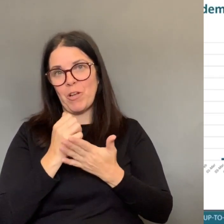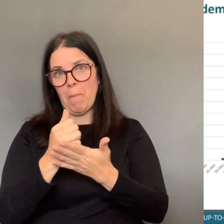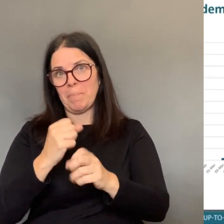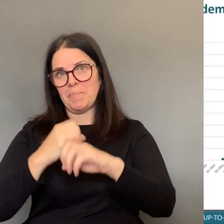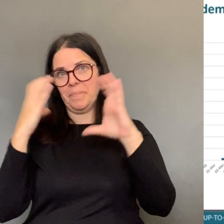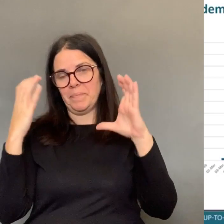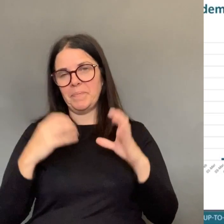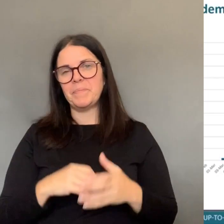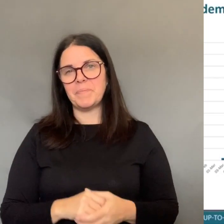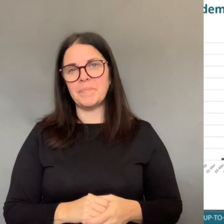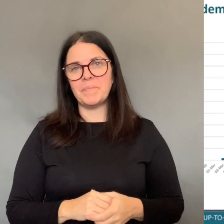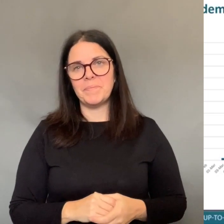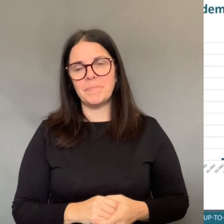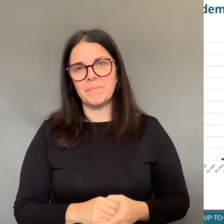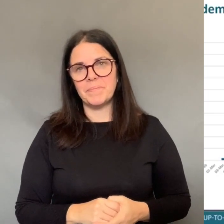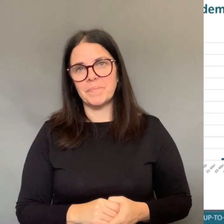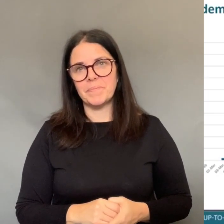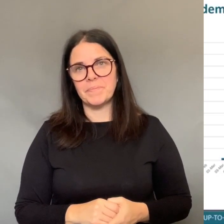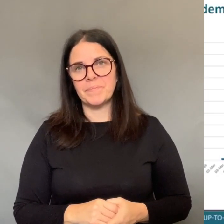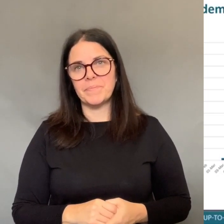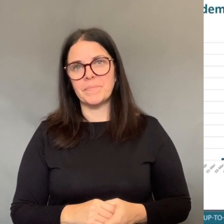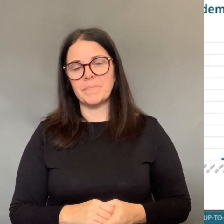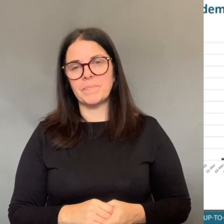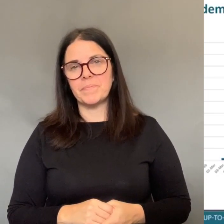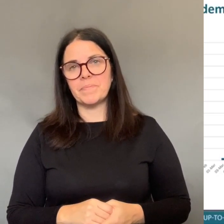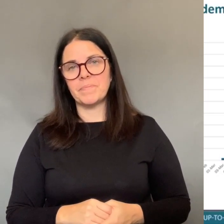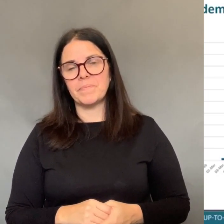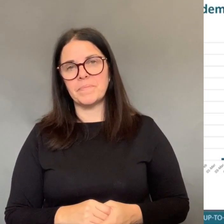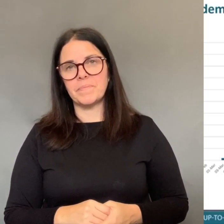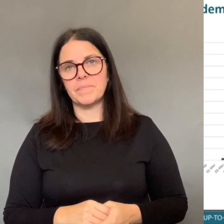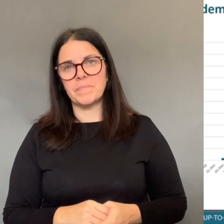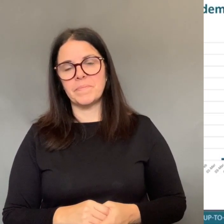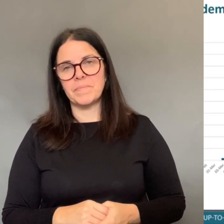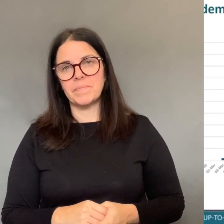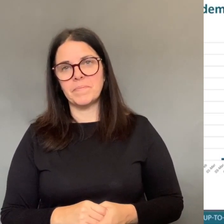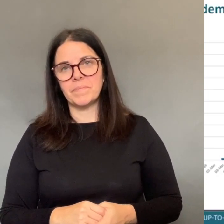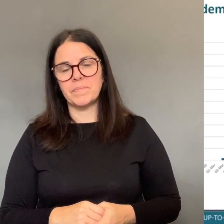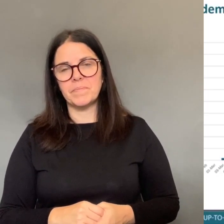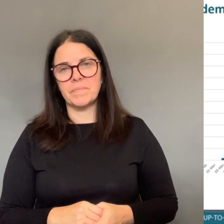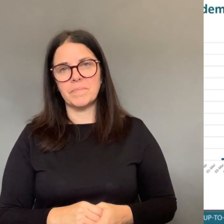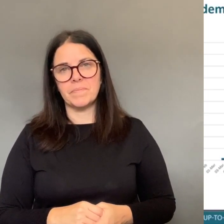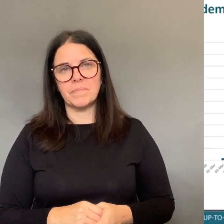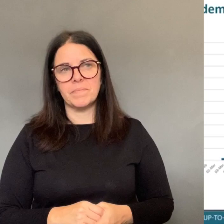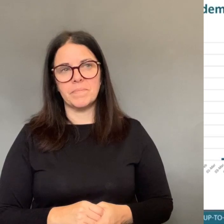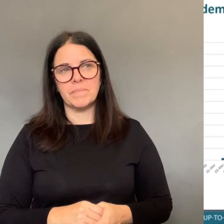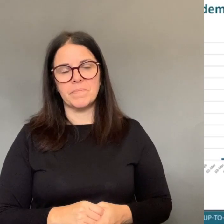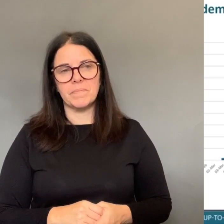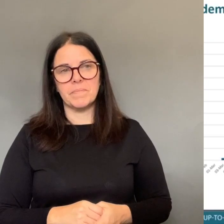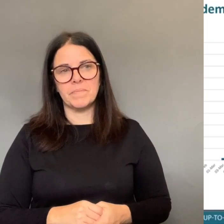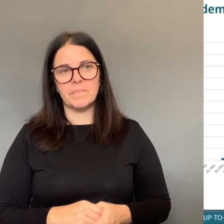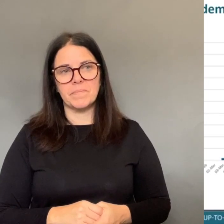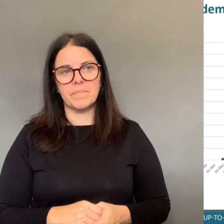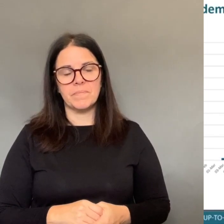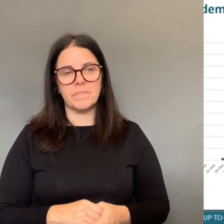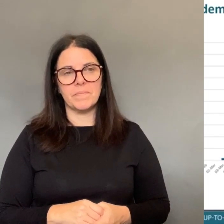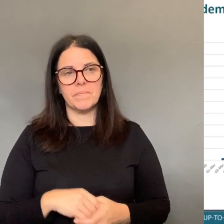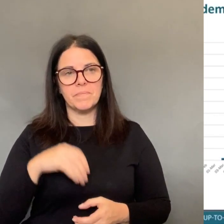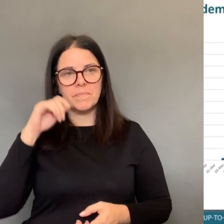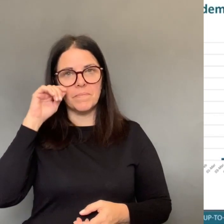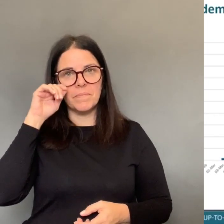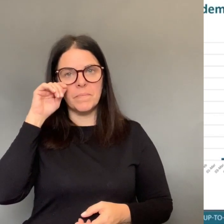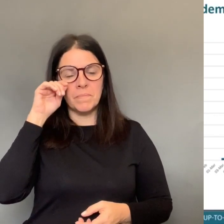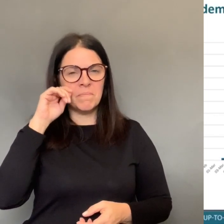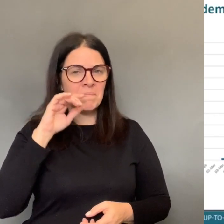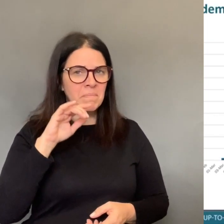setting? It would be very difficult to pinpoint where exactly these things are happening. We